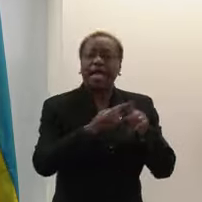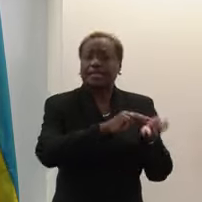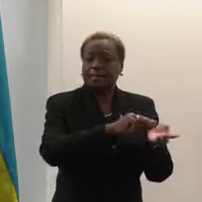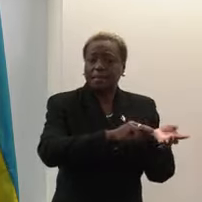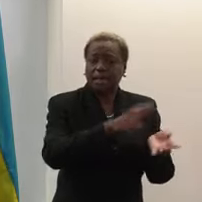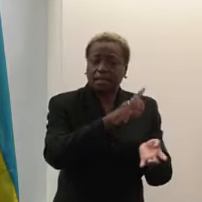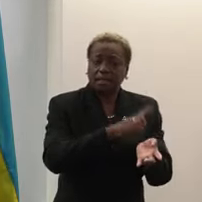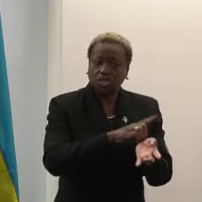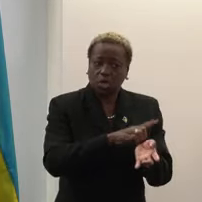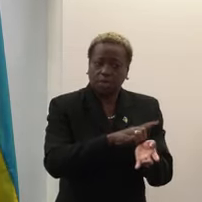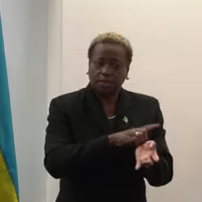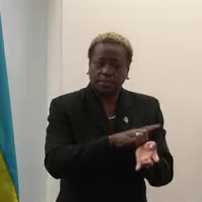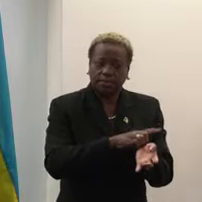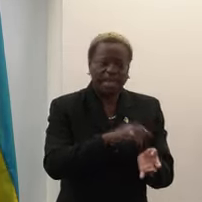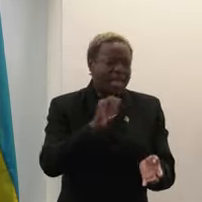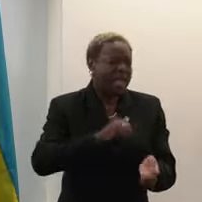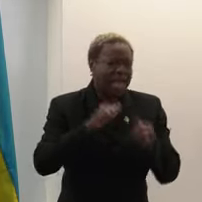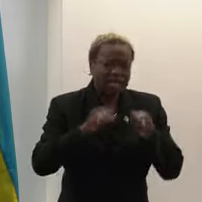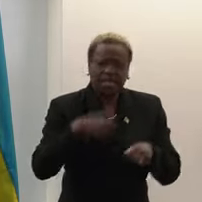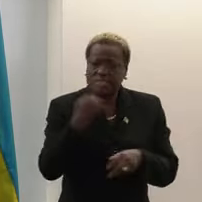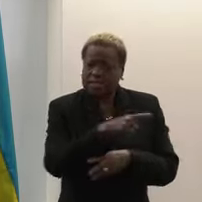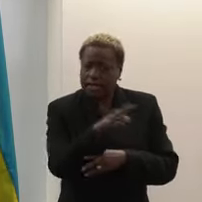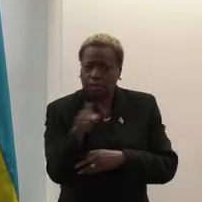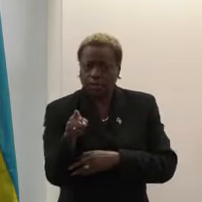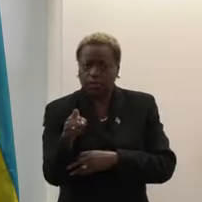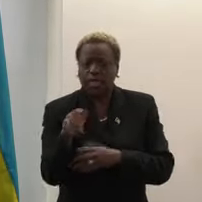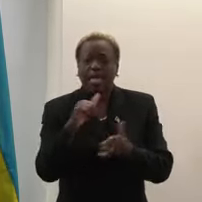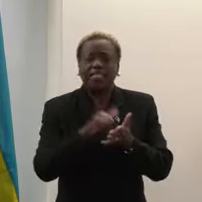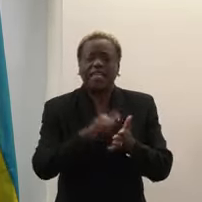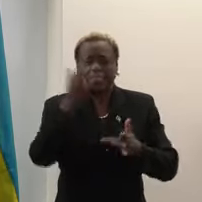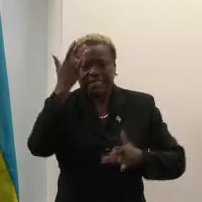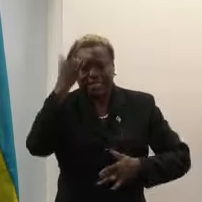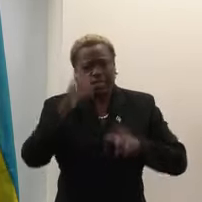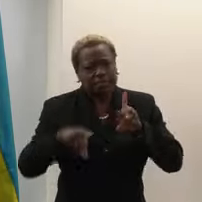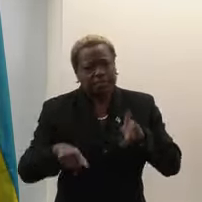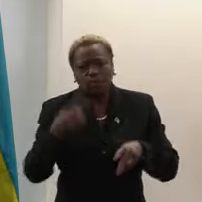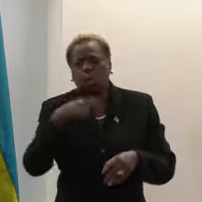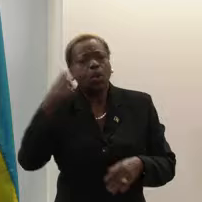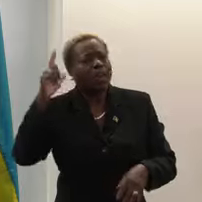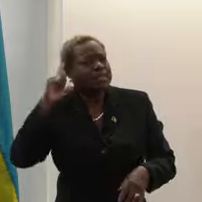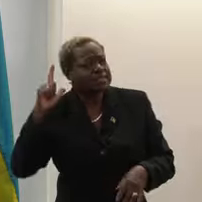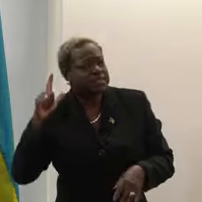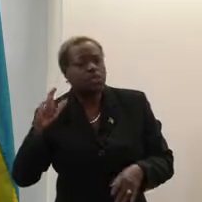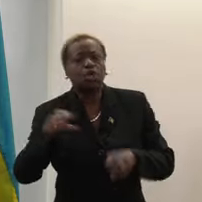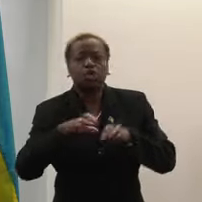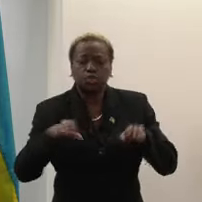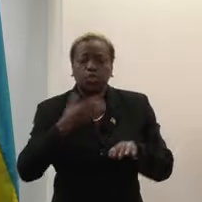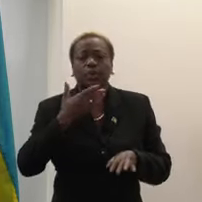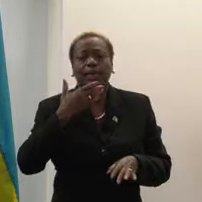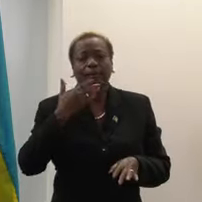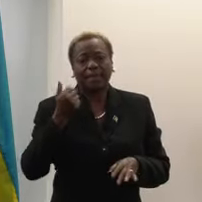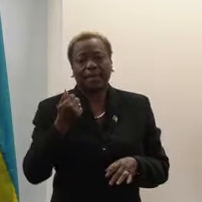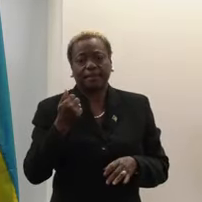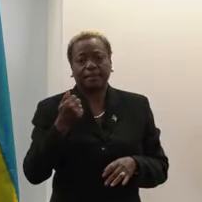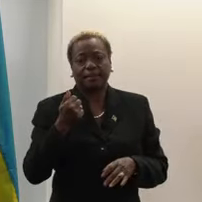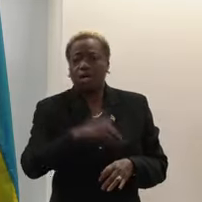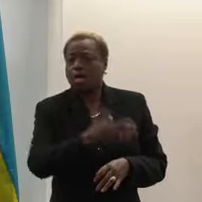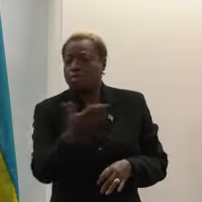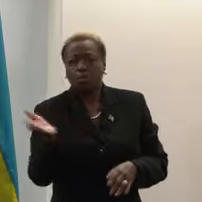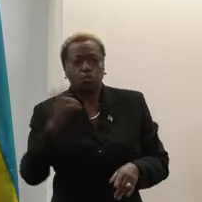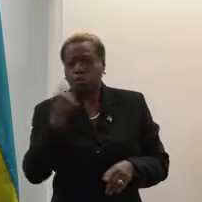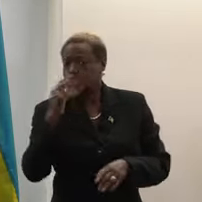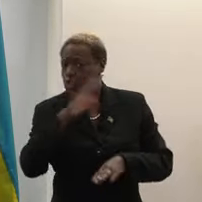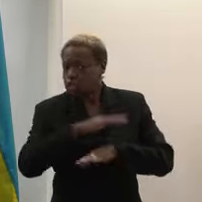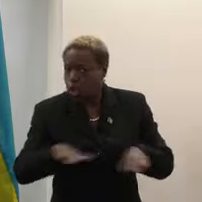doctor, I can tell you that patients who listen do better. Those who do